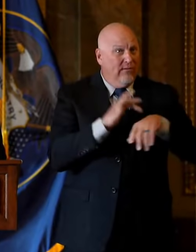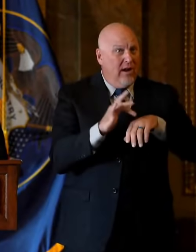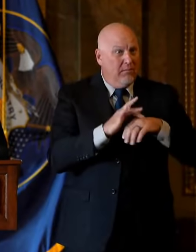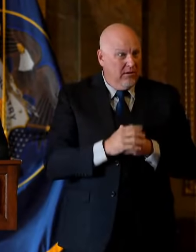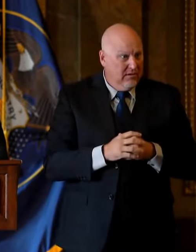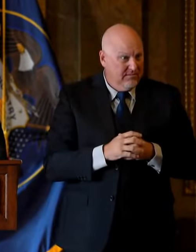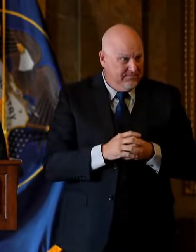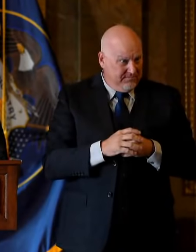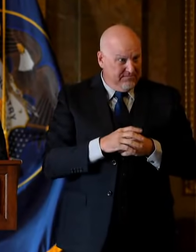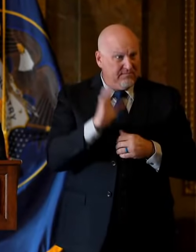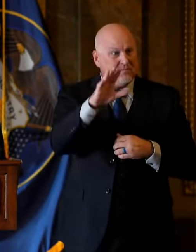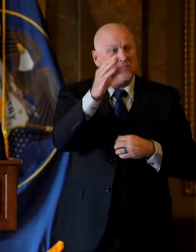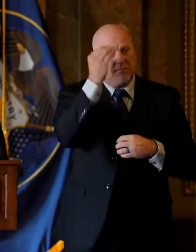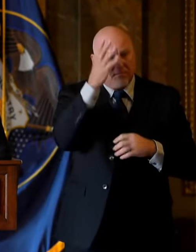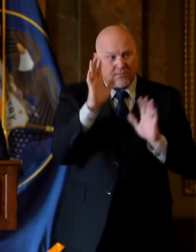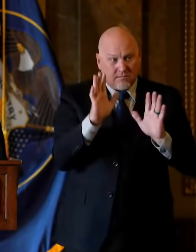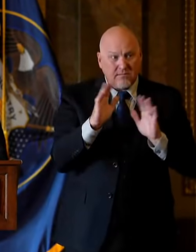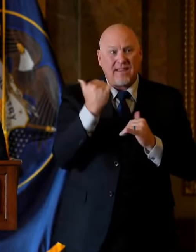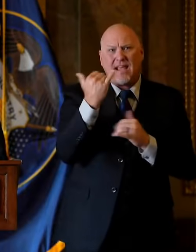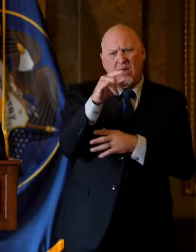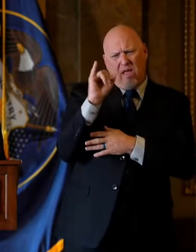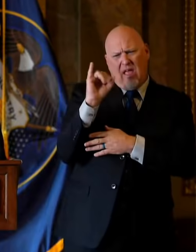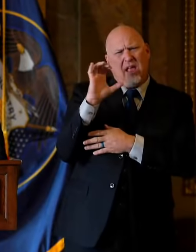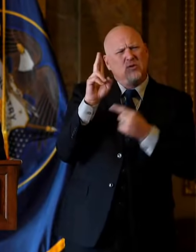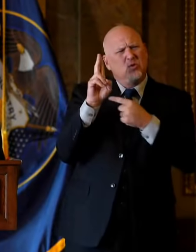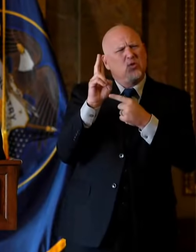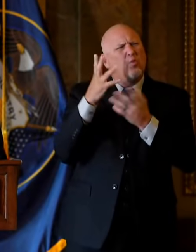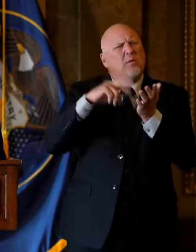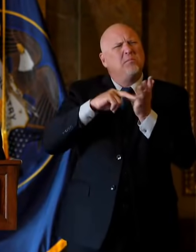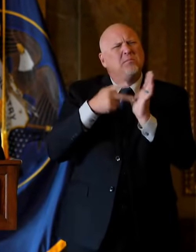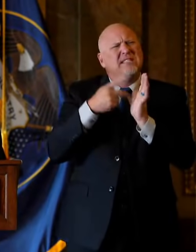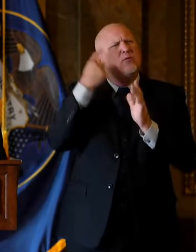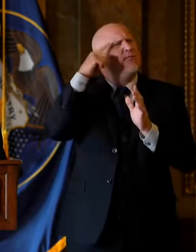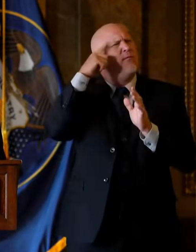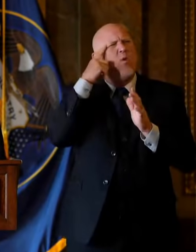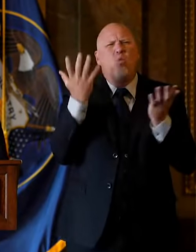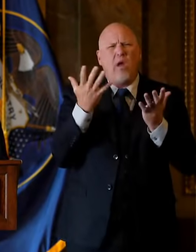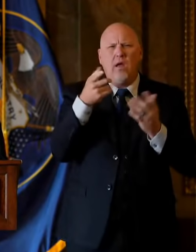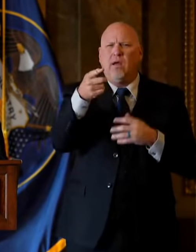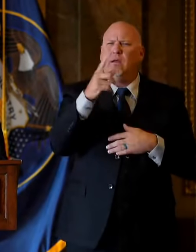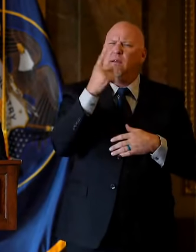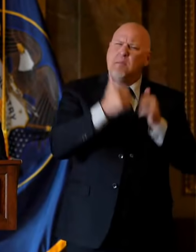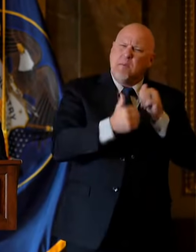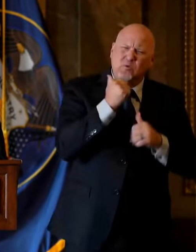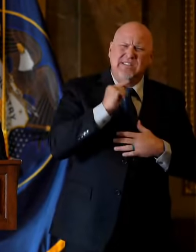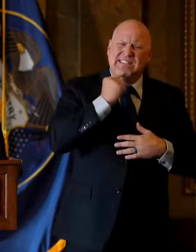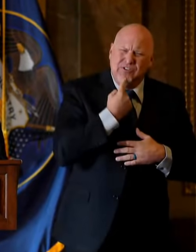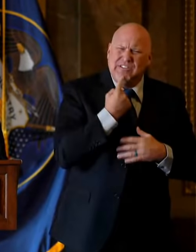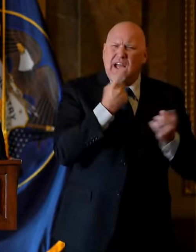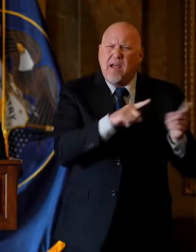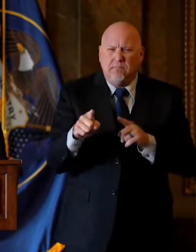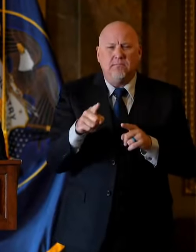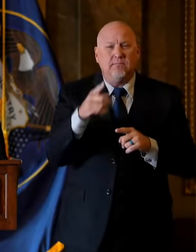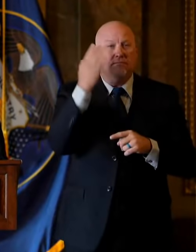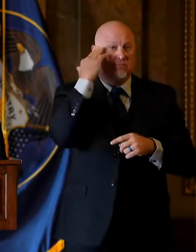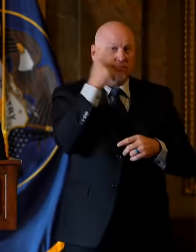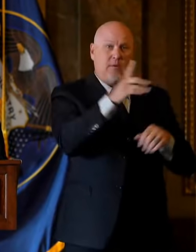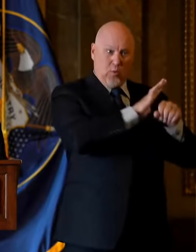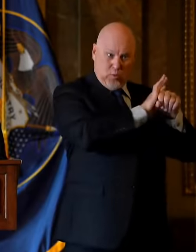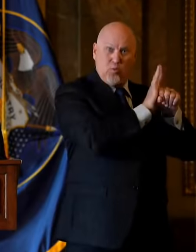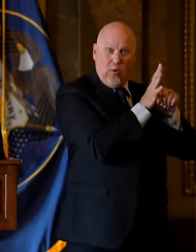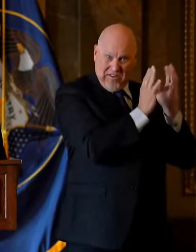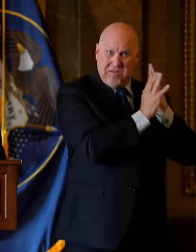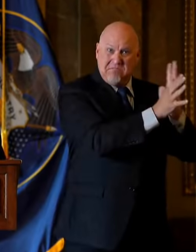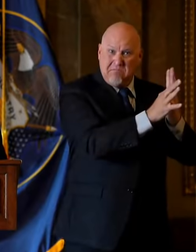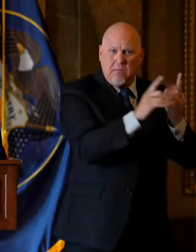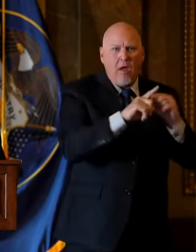most serious cases, not just COVID, but injuries, illnesses, accidents, which don't stop just because we have a